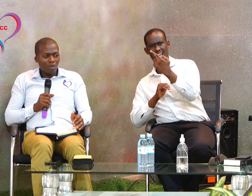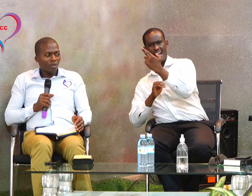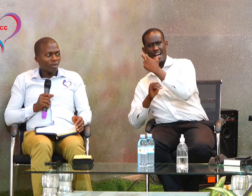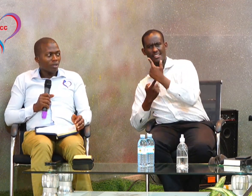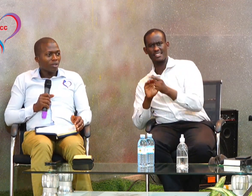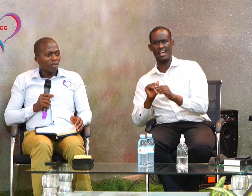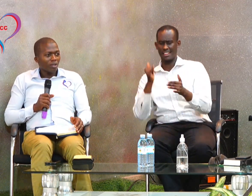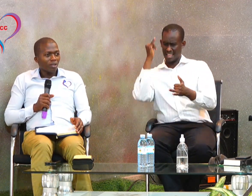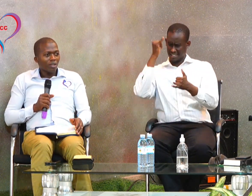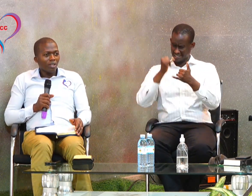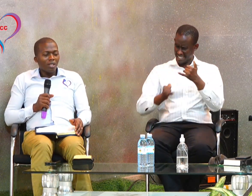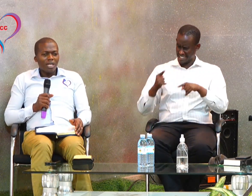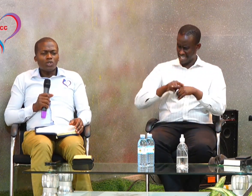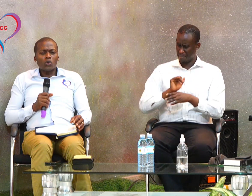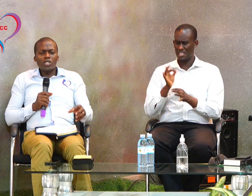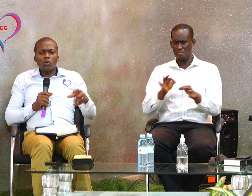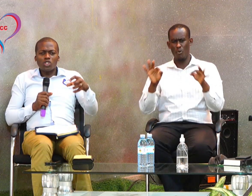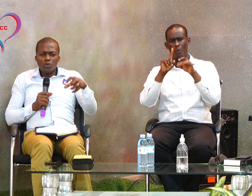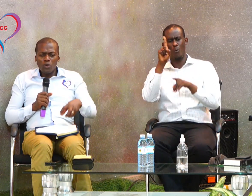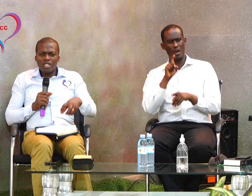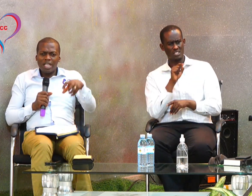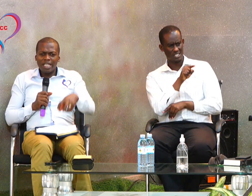Now you have come to the crucial question.